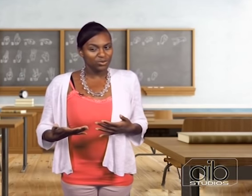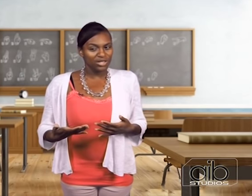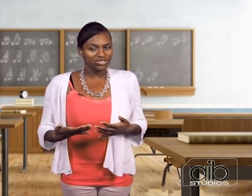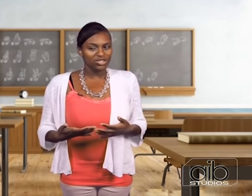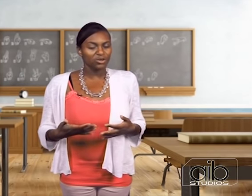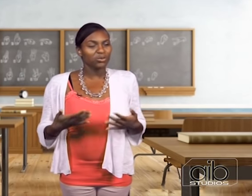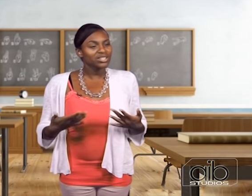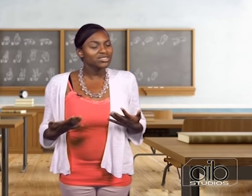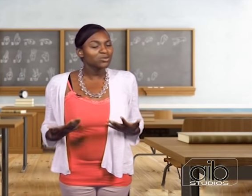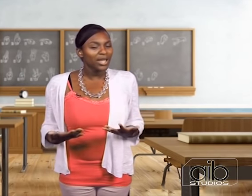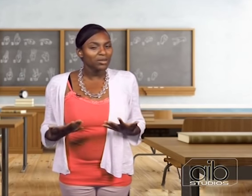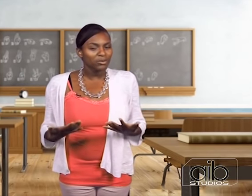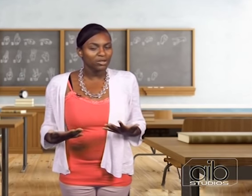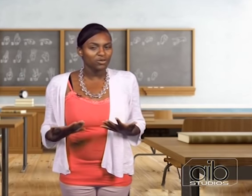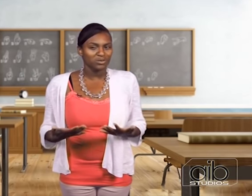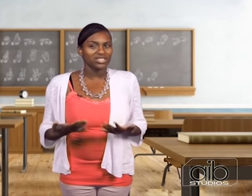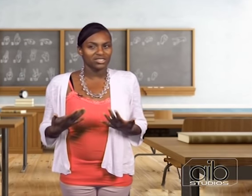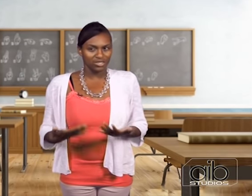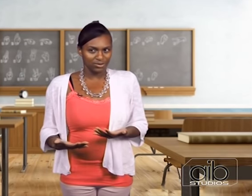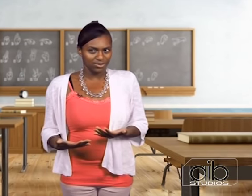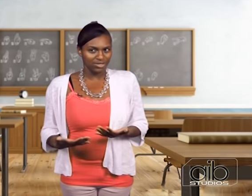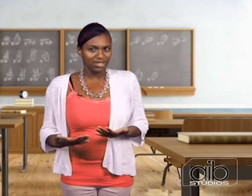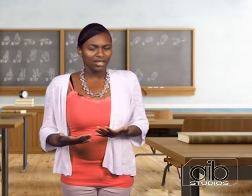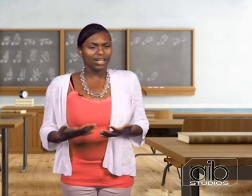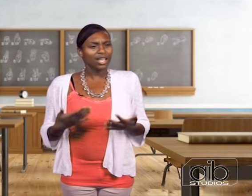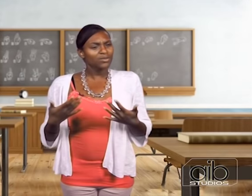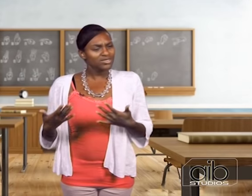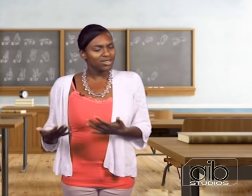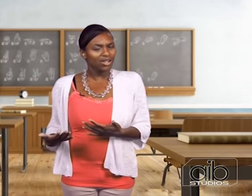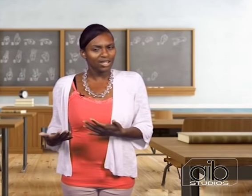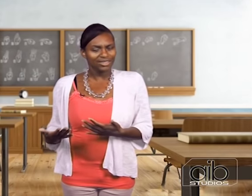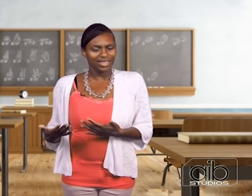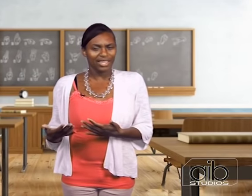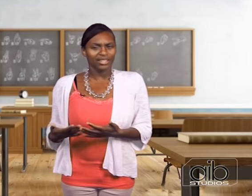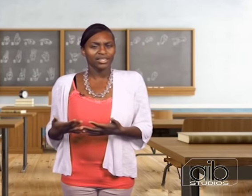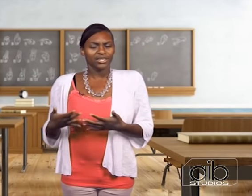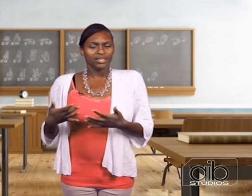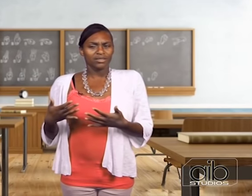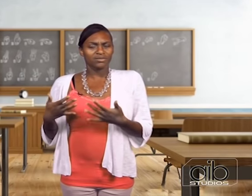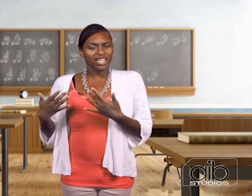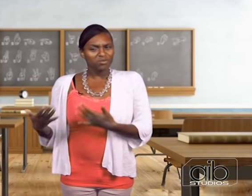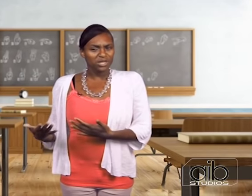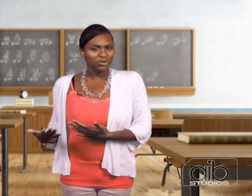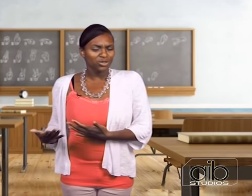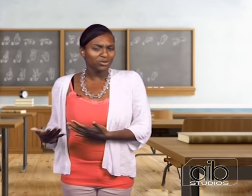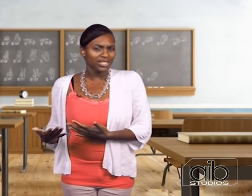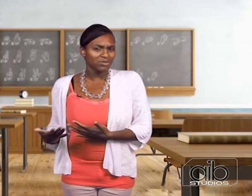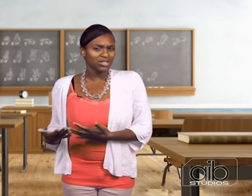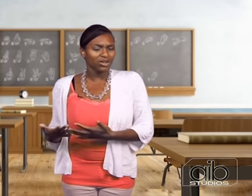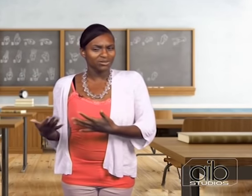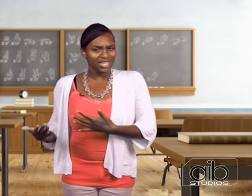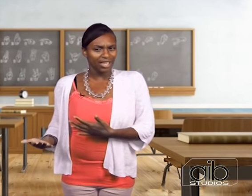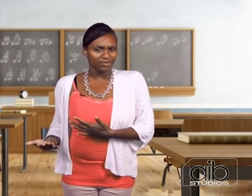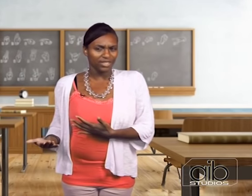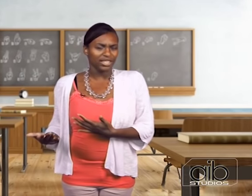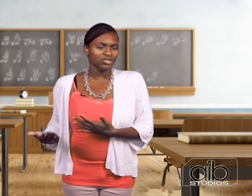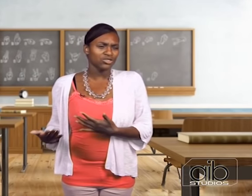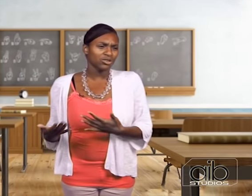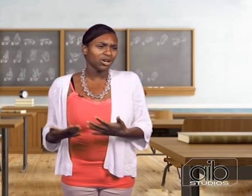wanted to know, what is the right word for me to use? I was taught that deaf people don't like to be called deaf, and that you should call